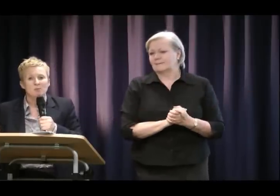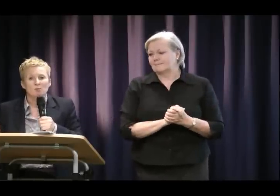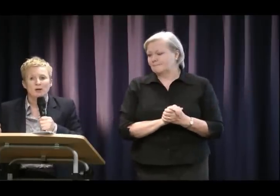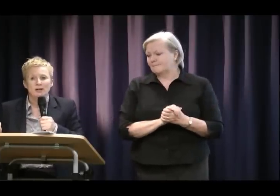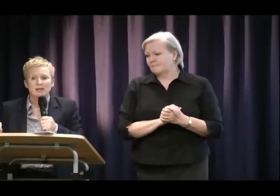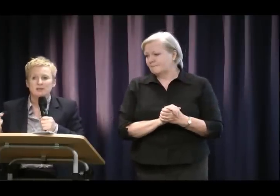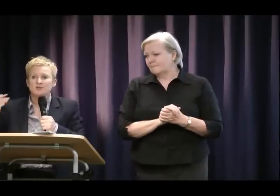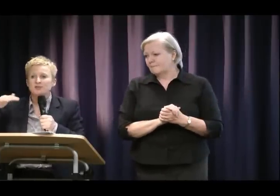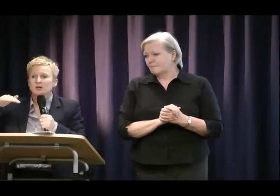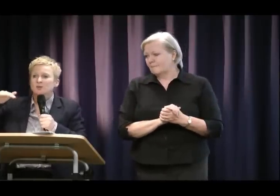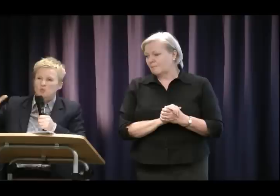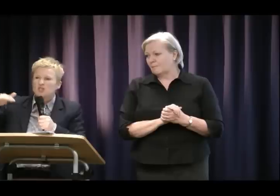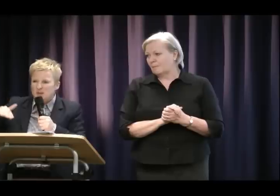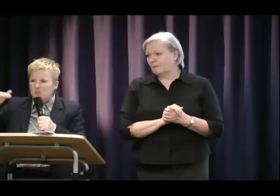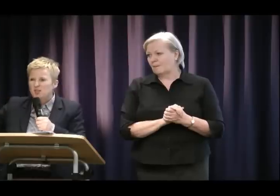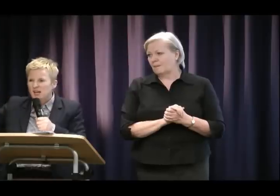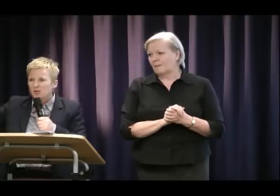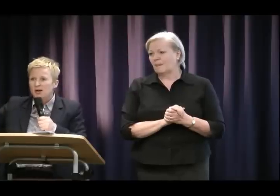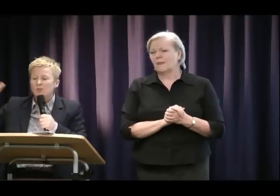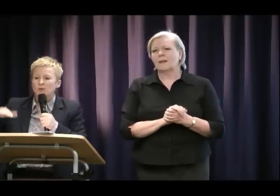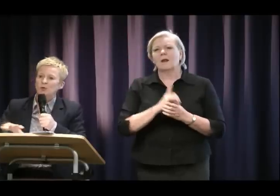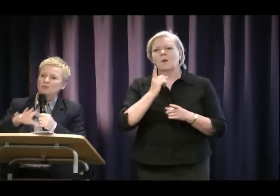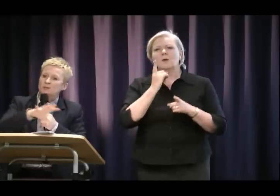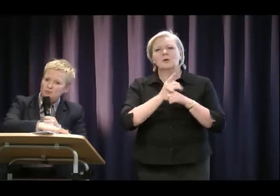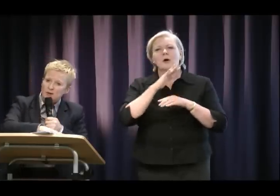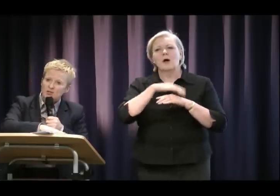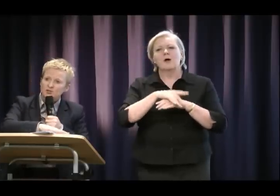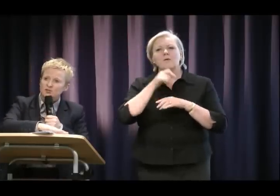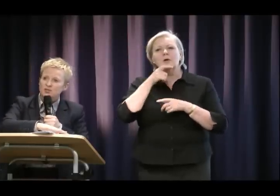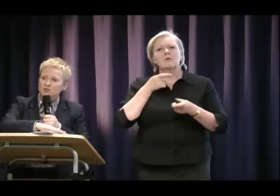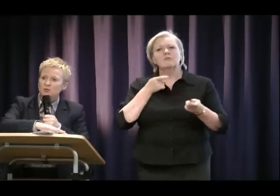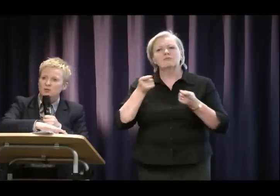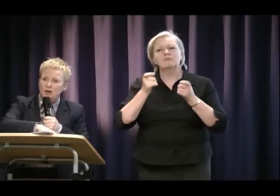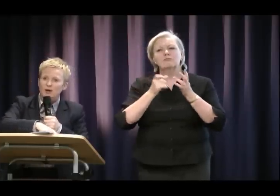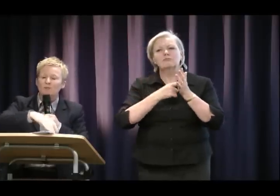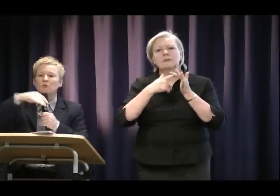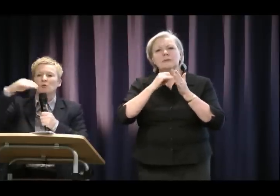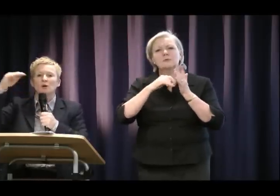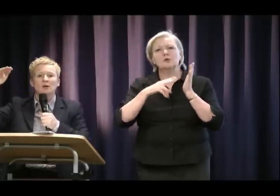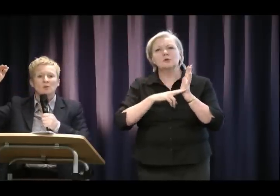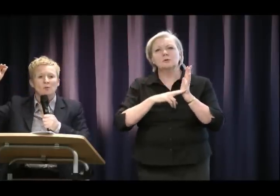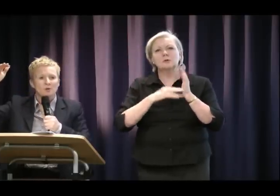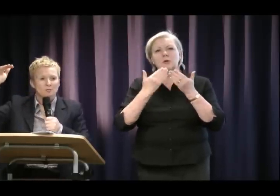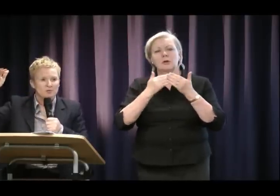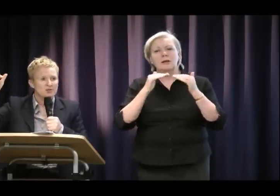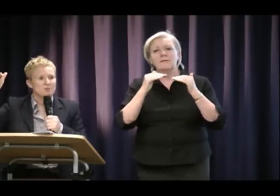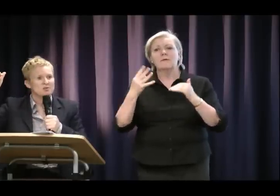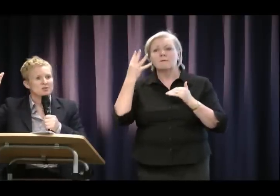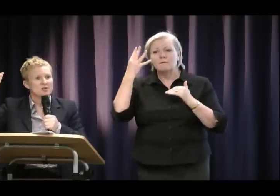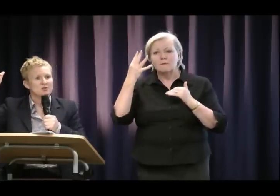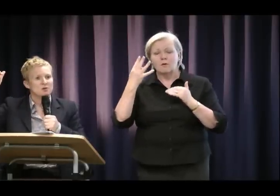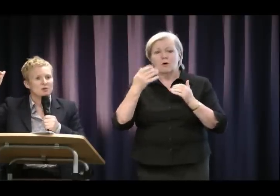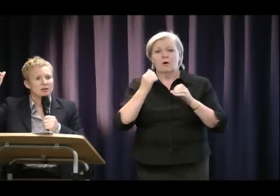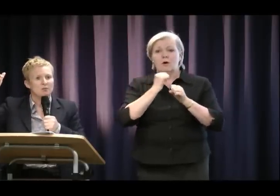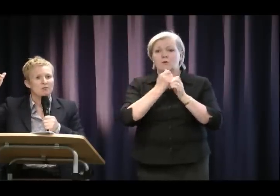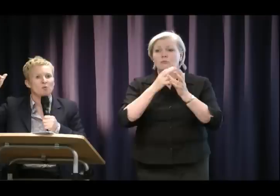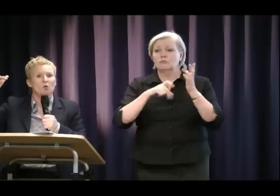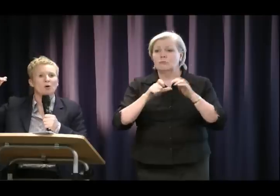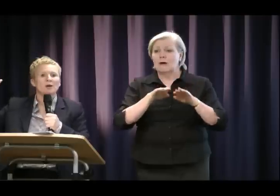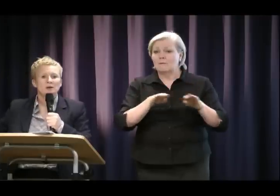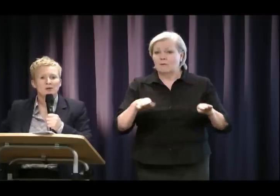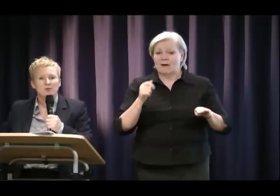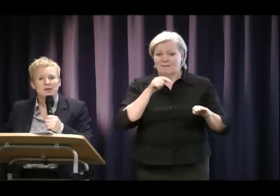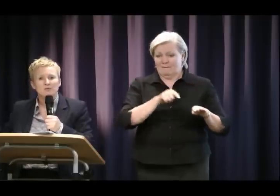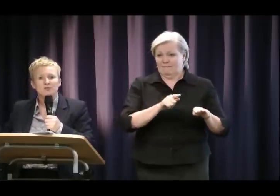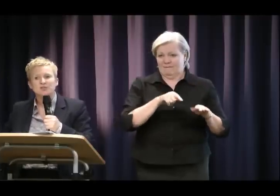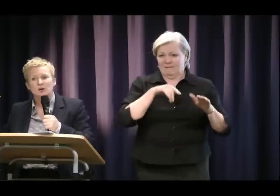that's come up already is the reception area. We've got the information centre on the ground floor. We've got a reception centre on level